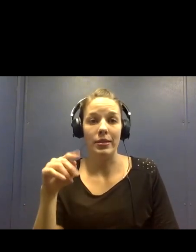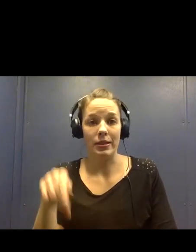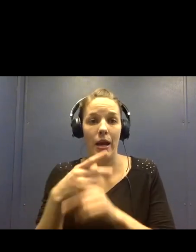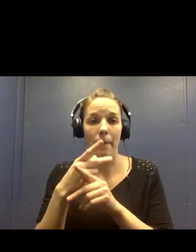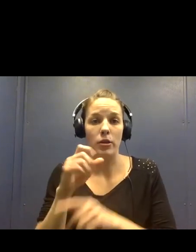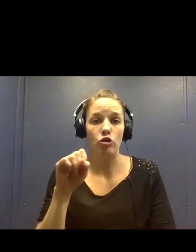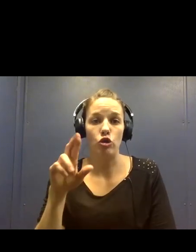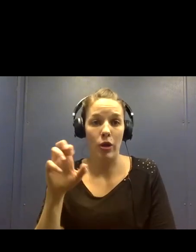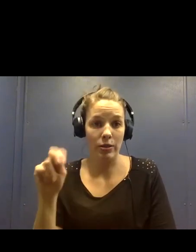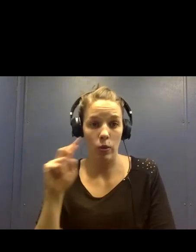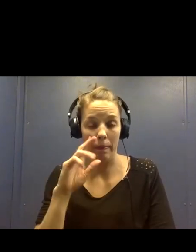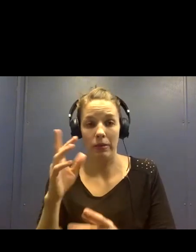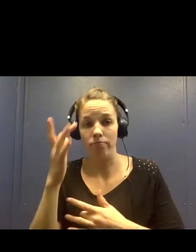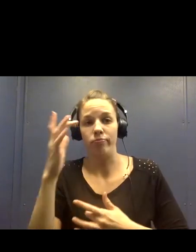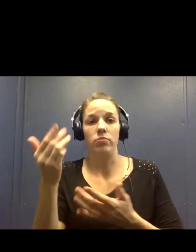be reinfectable